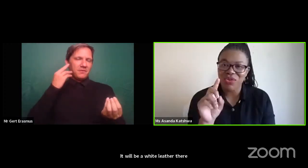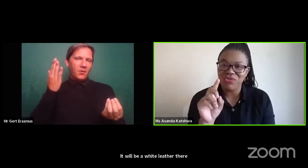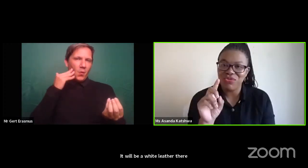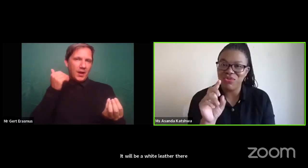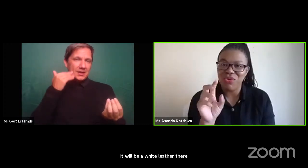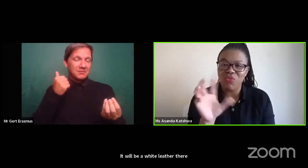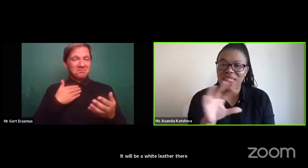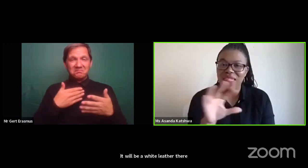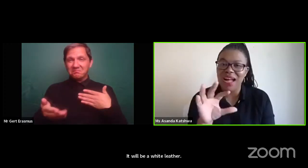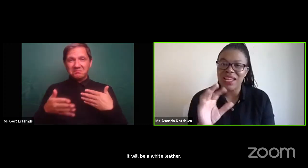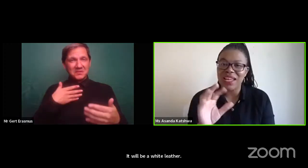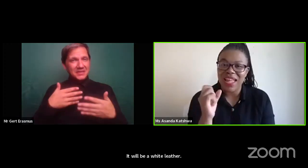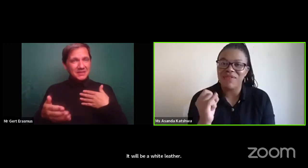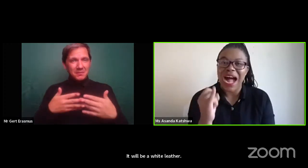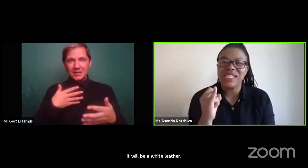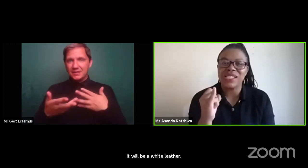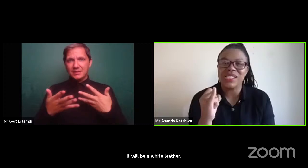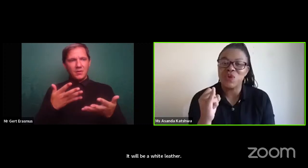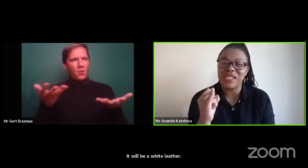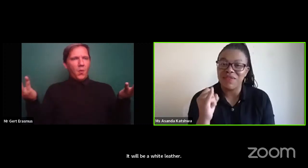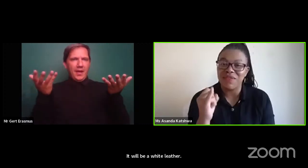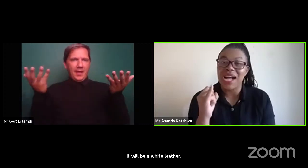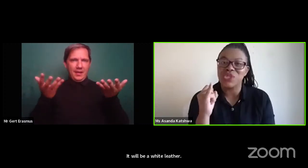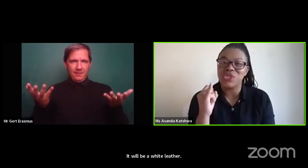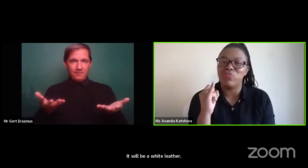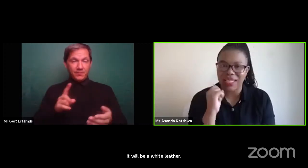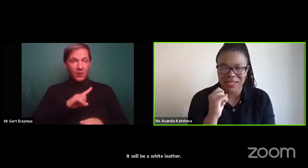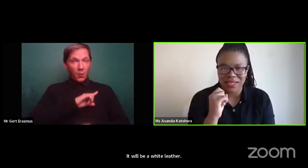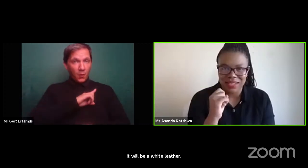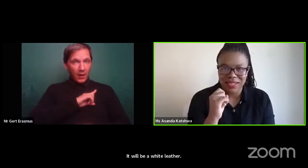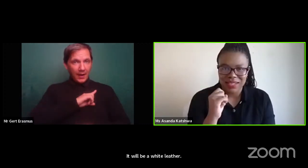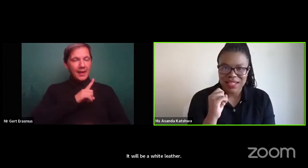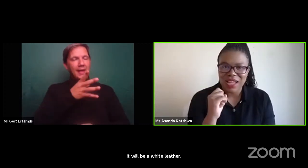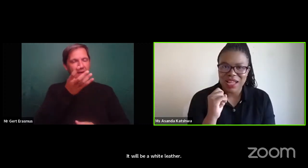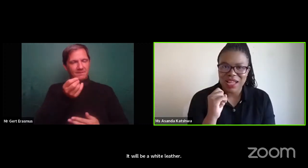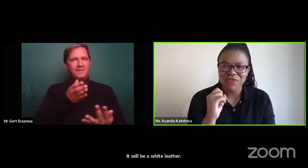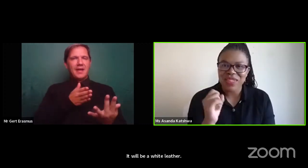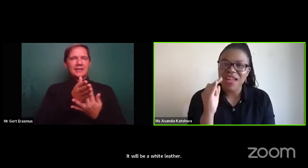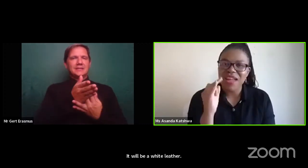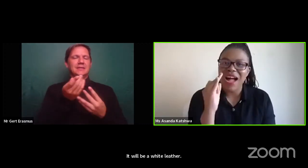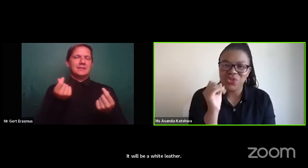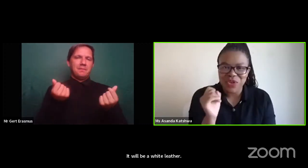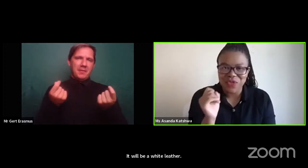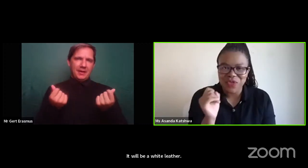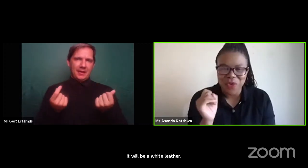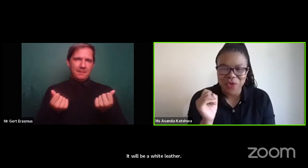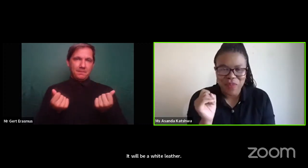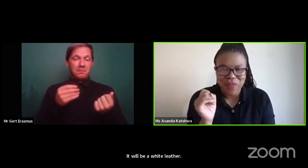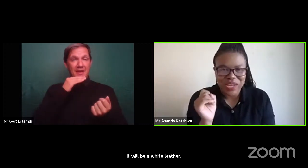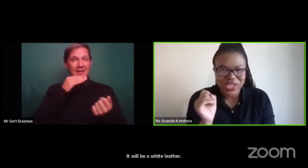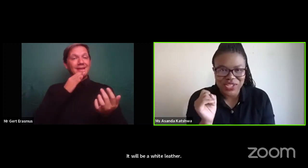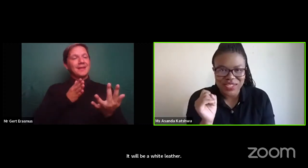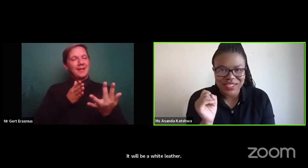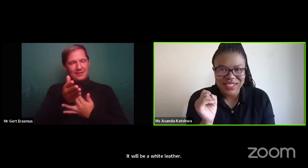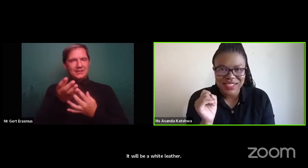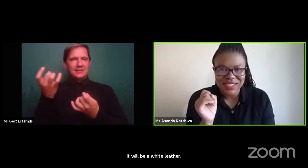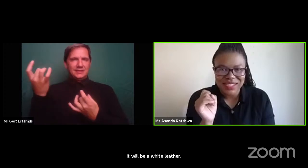of where they are, if they have access, because they have access to money. Therefore, they have access to